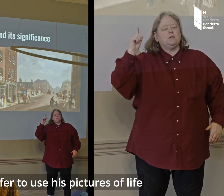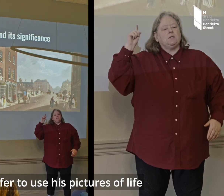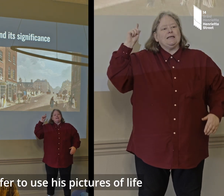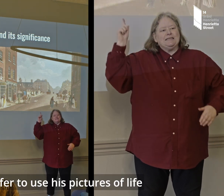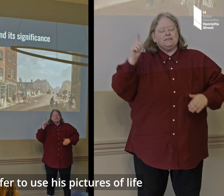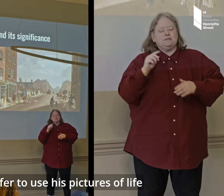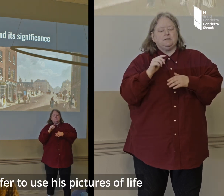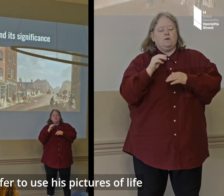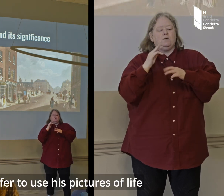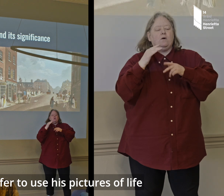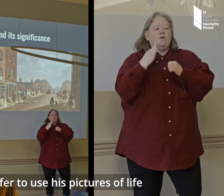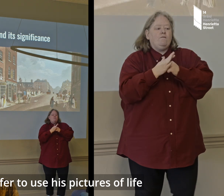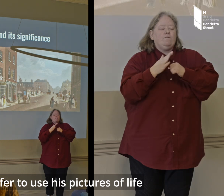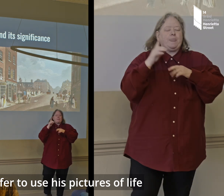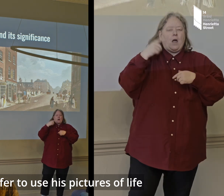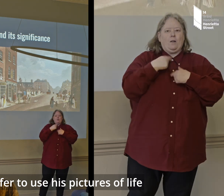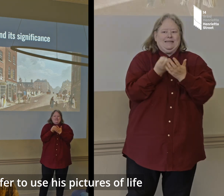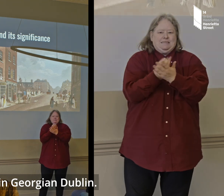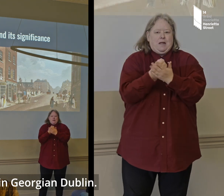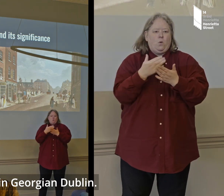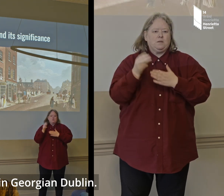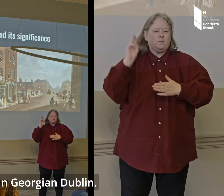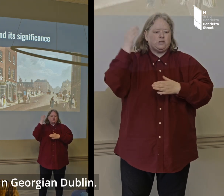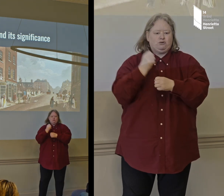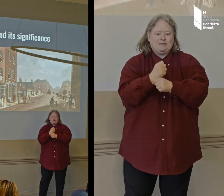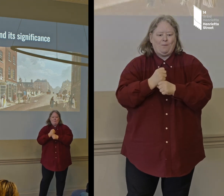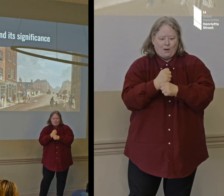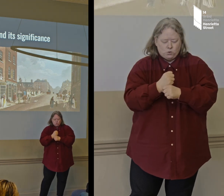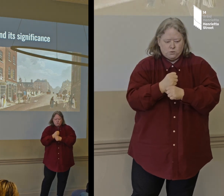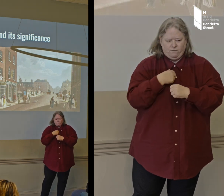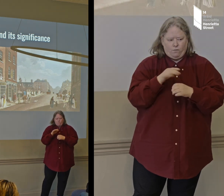And I prefer to use his pictures of life in Georgian Dublin.